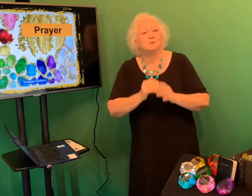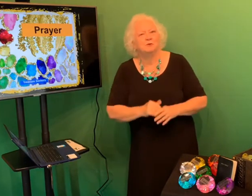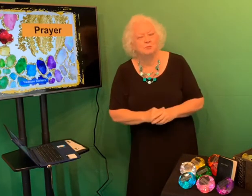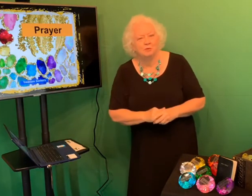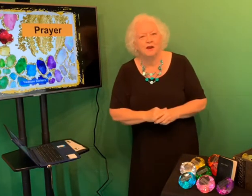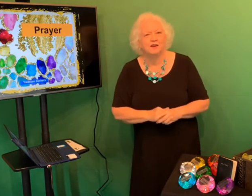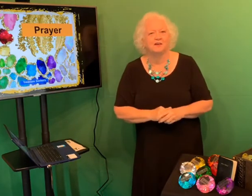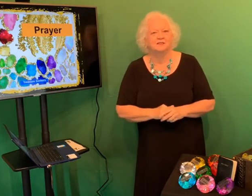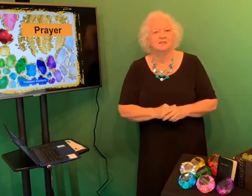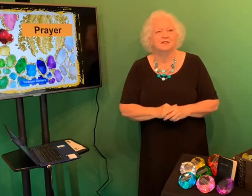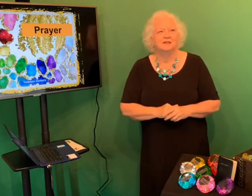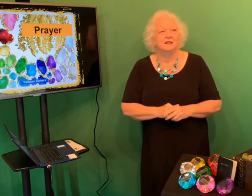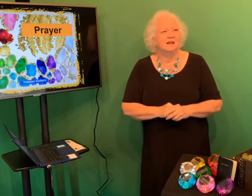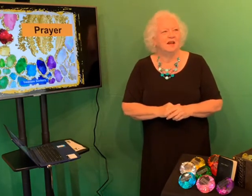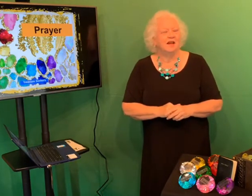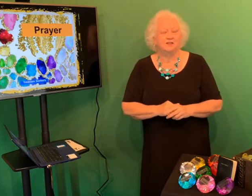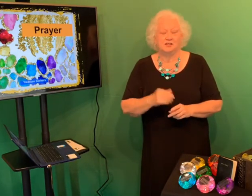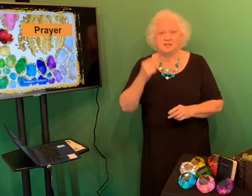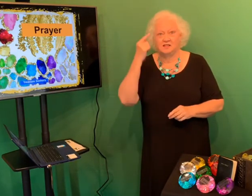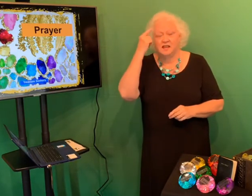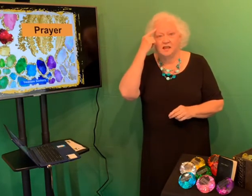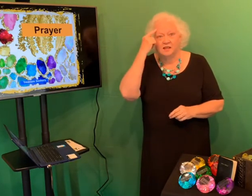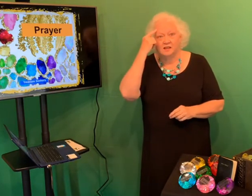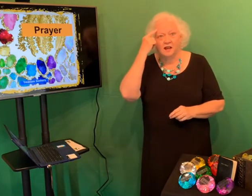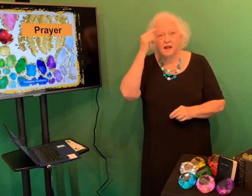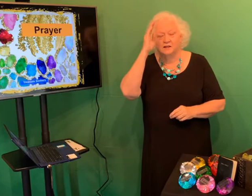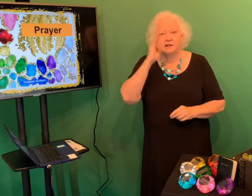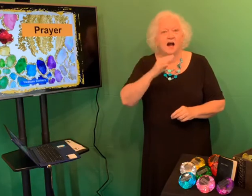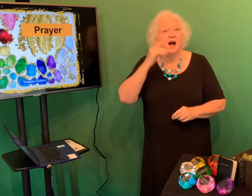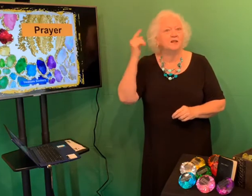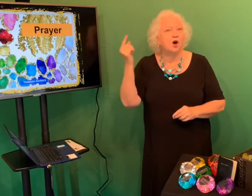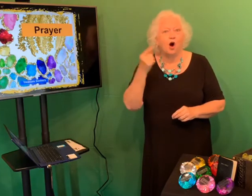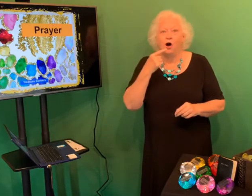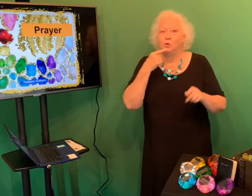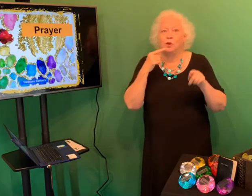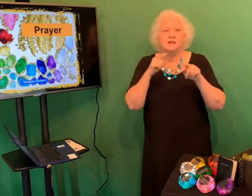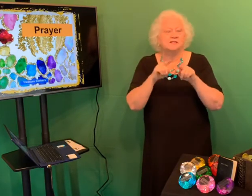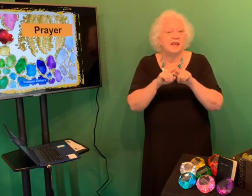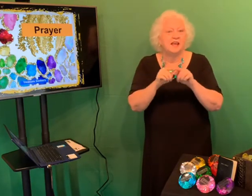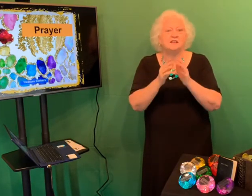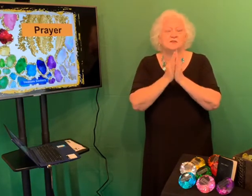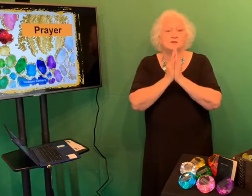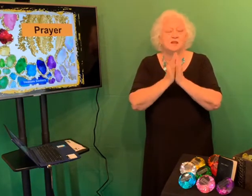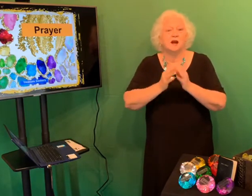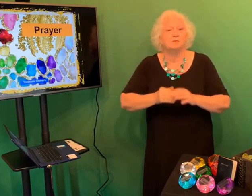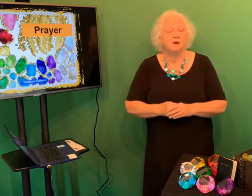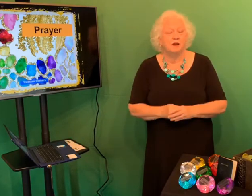through prayer? And just think, God always answers our